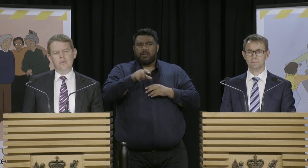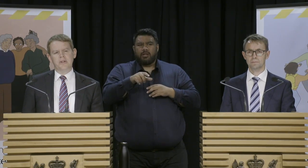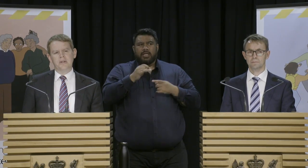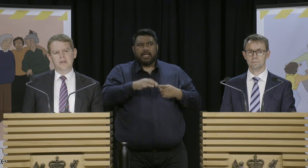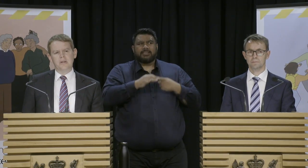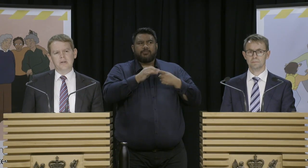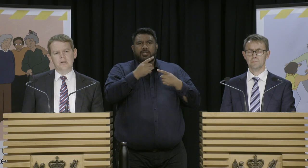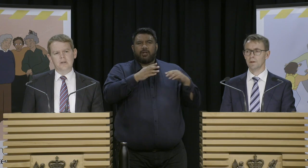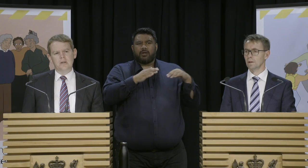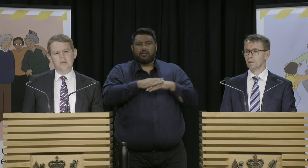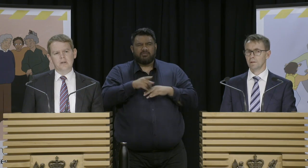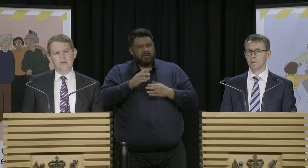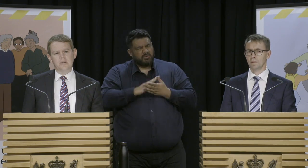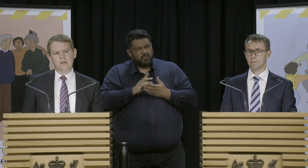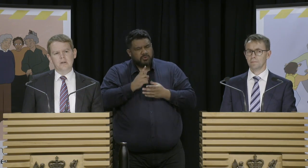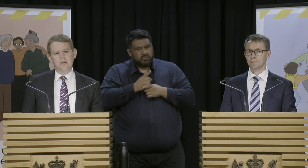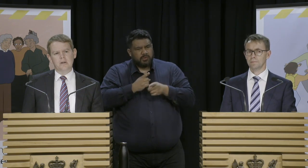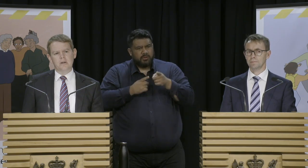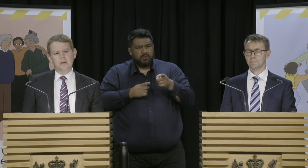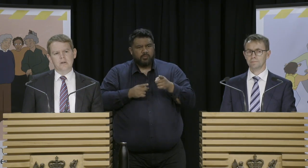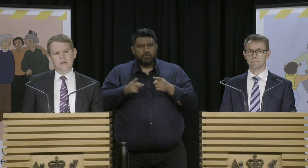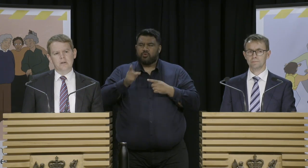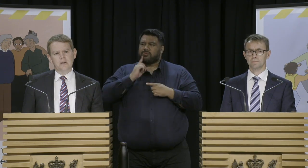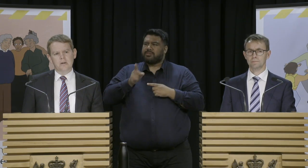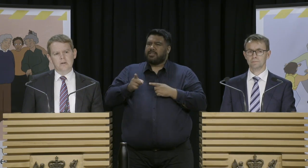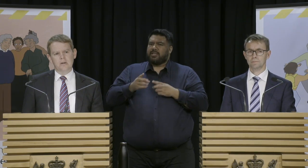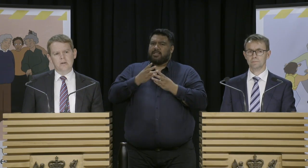I'm not sure what the... You've given exemptions to go through